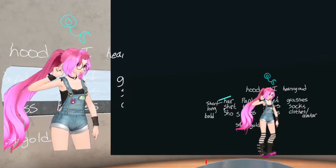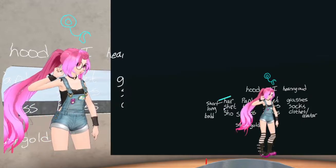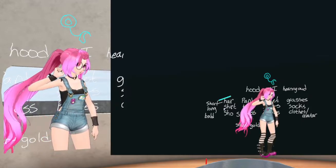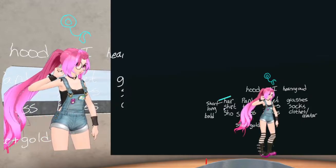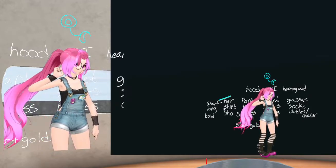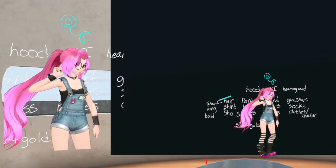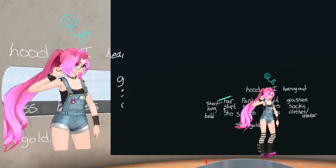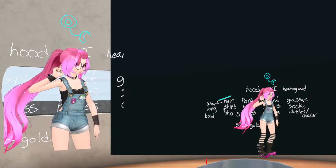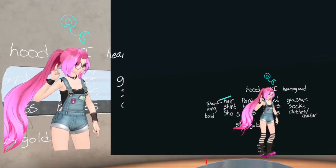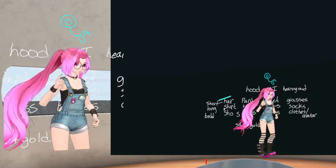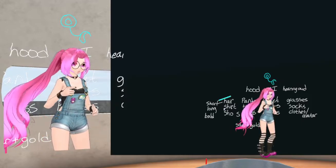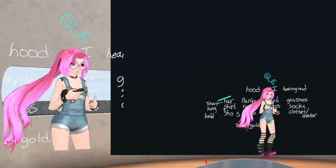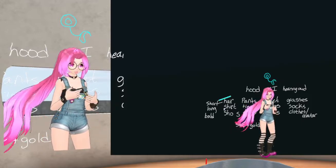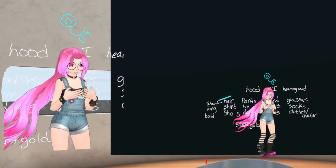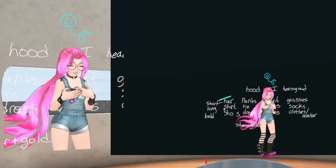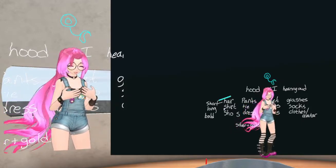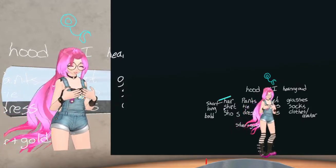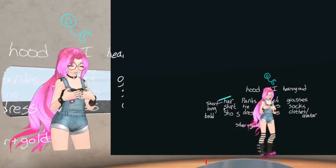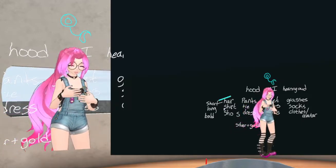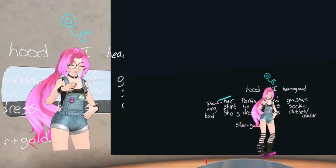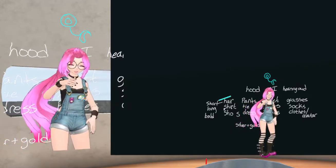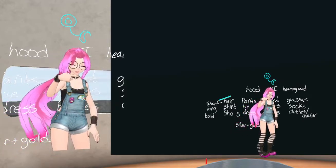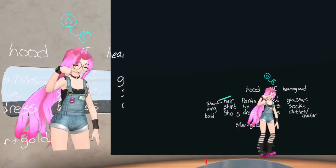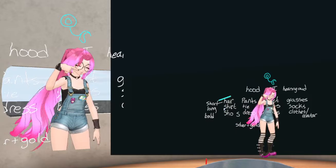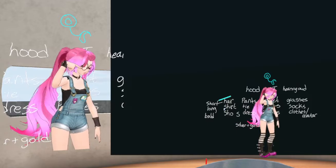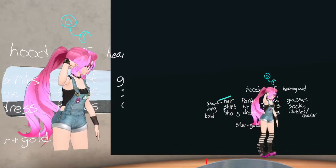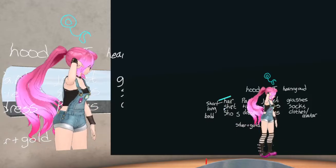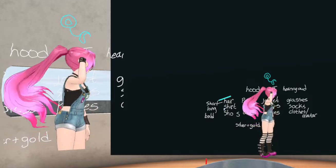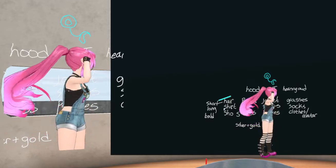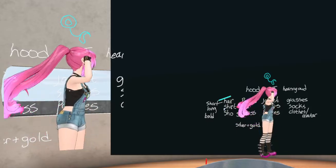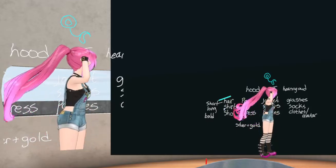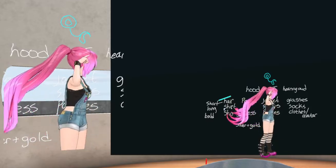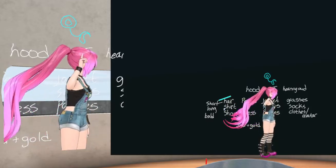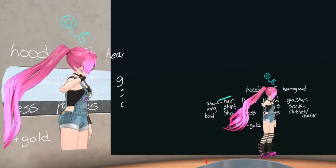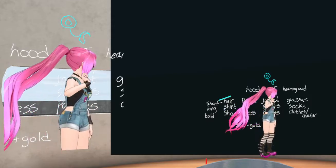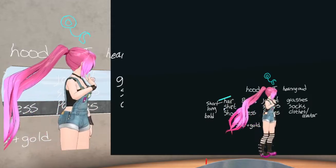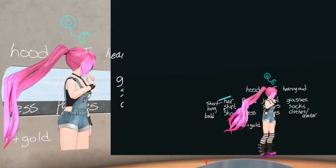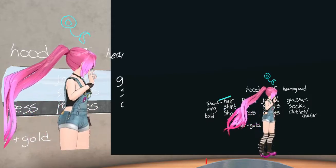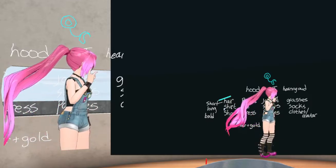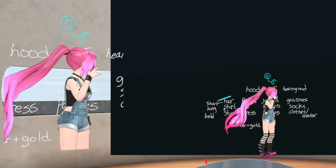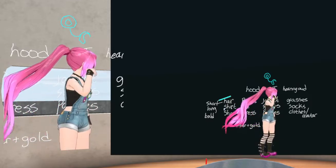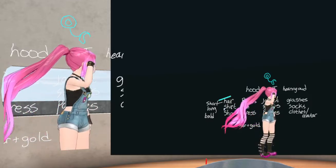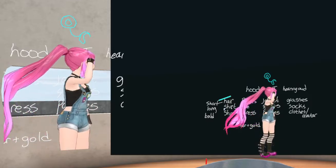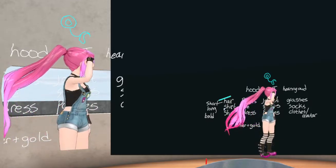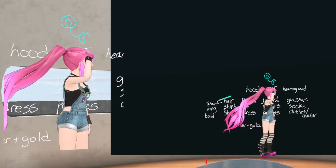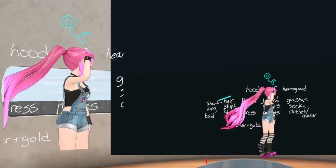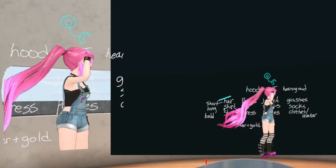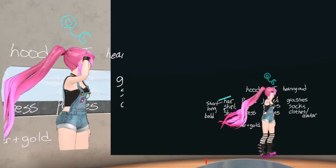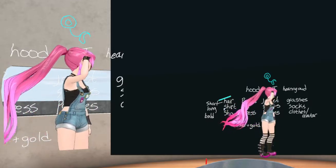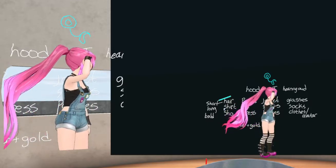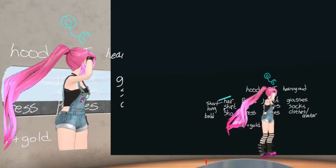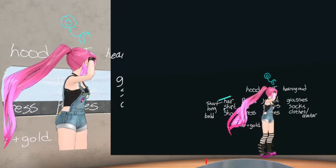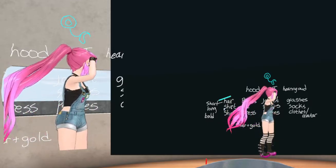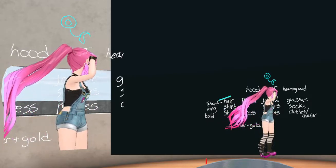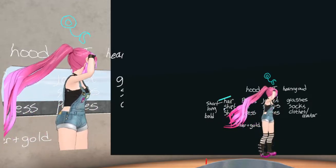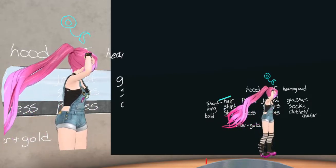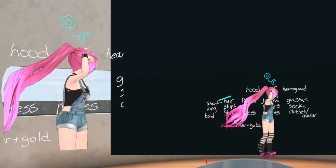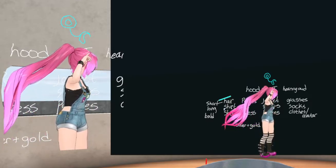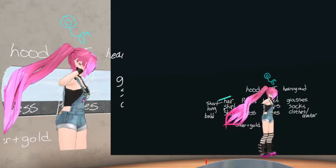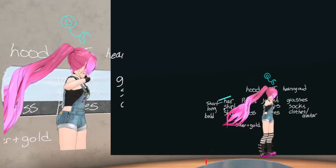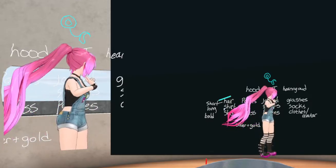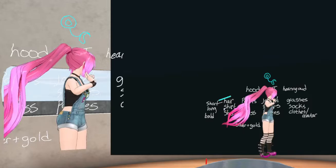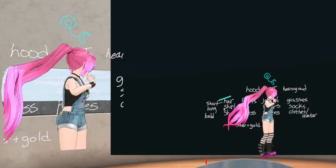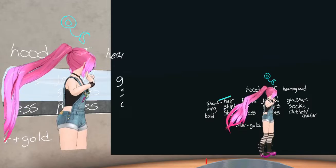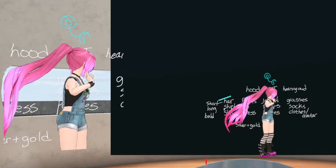tapping behind your ear. But in VR, it's a little bit easier to do more like this motion. So I'm pointing downwards,